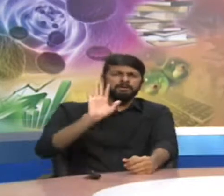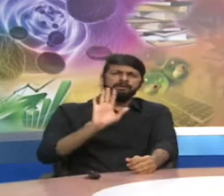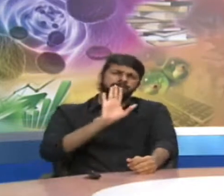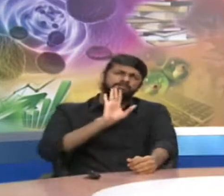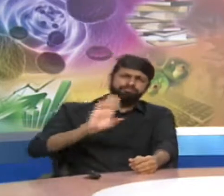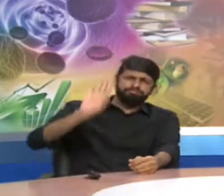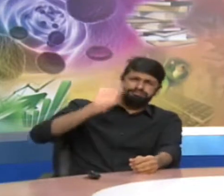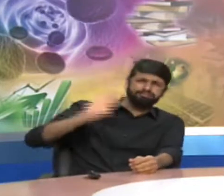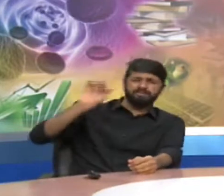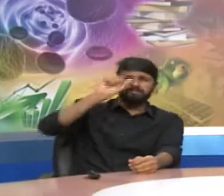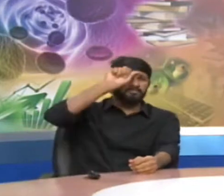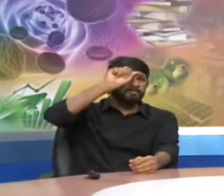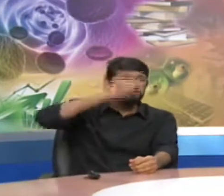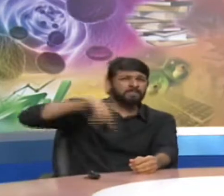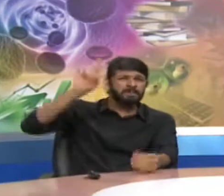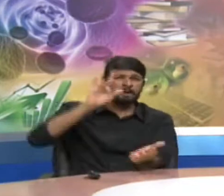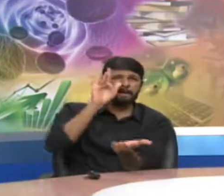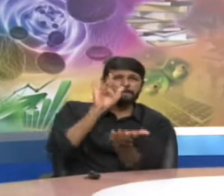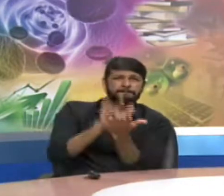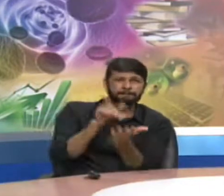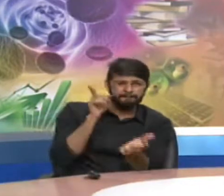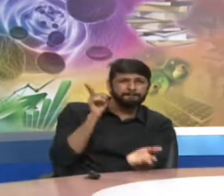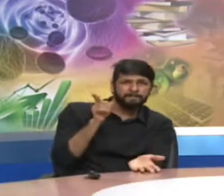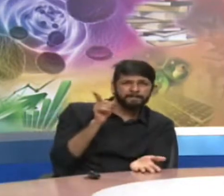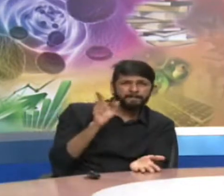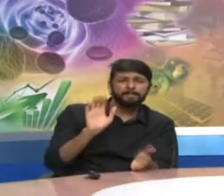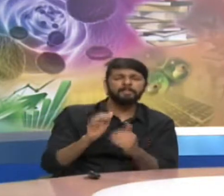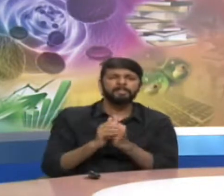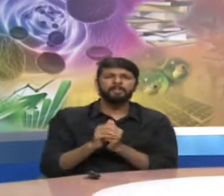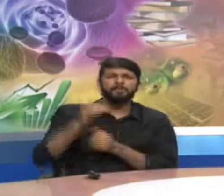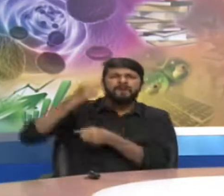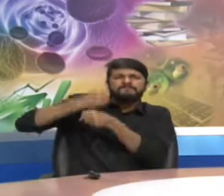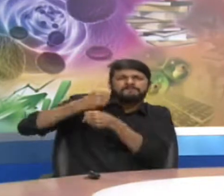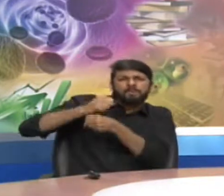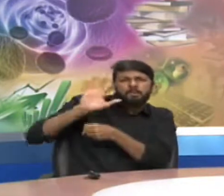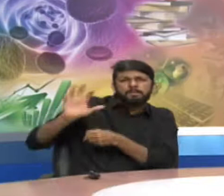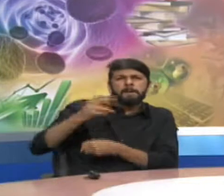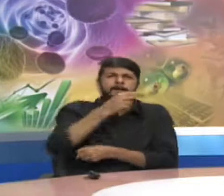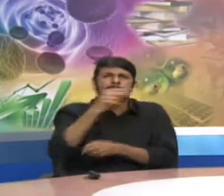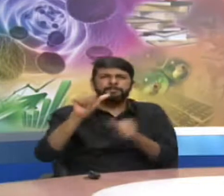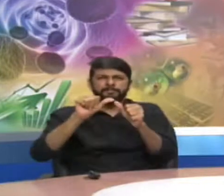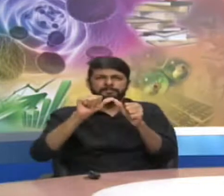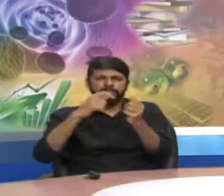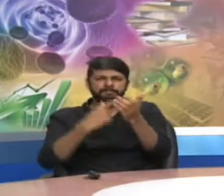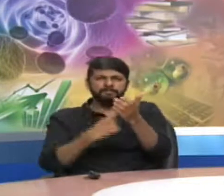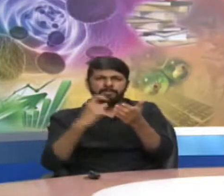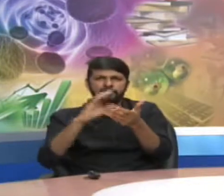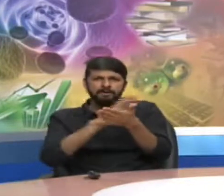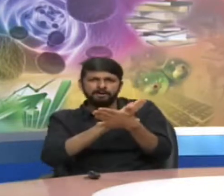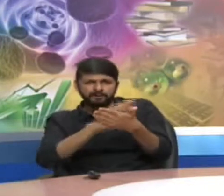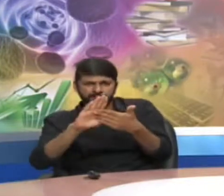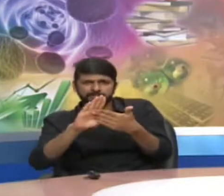Did you know that in India, prehistoric rock paintings came to